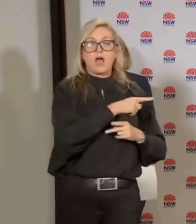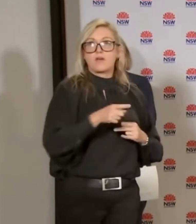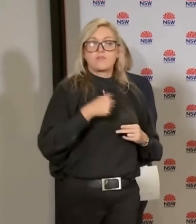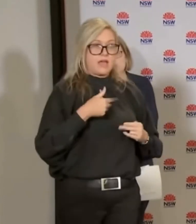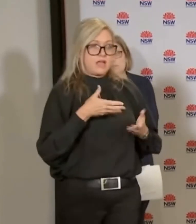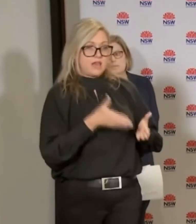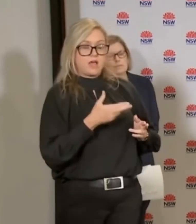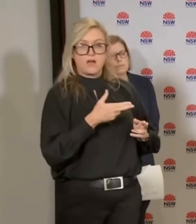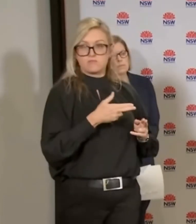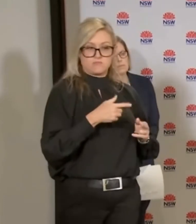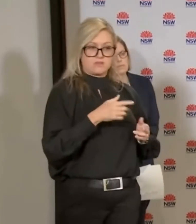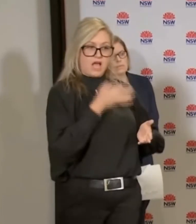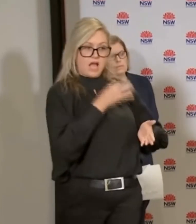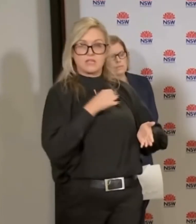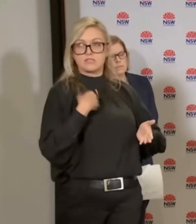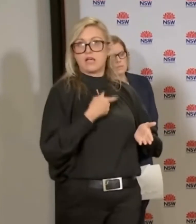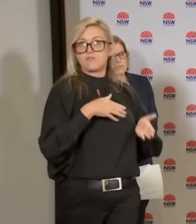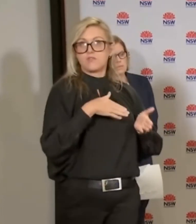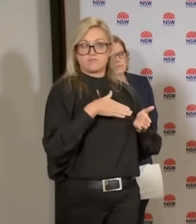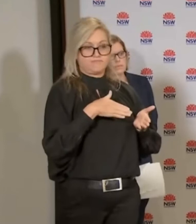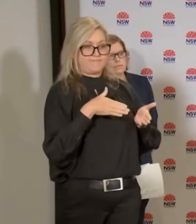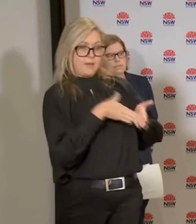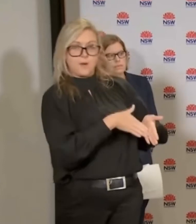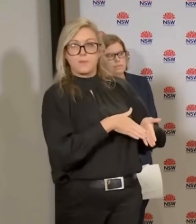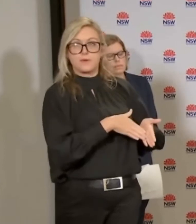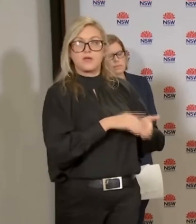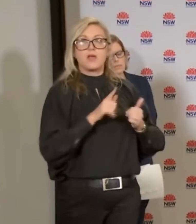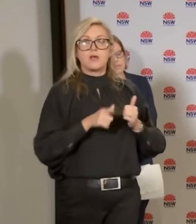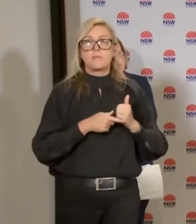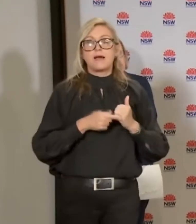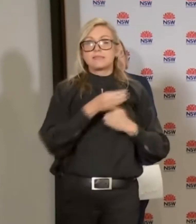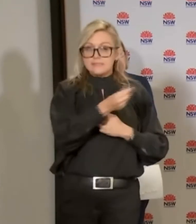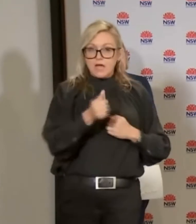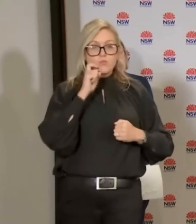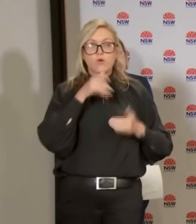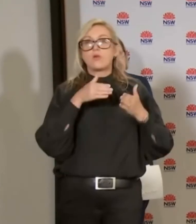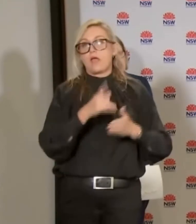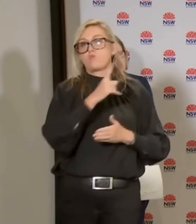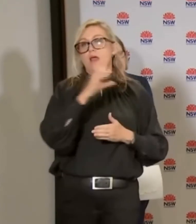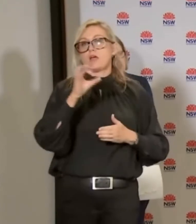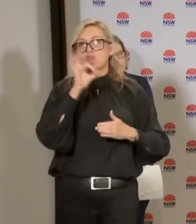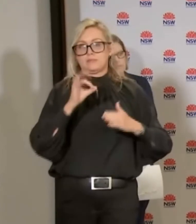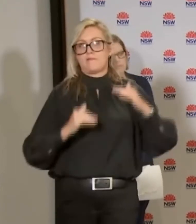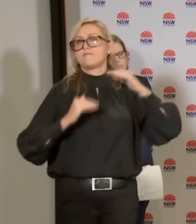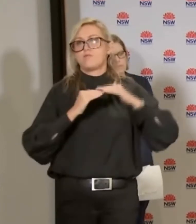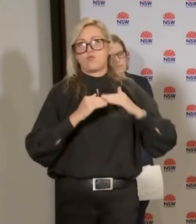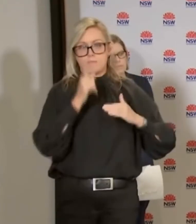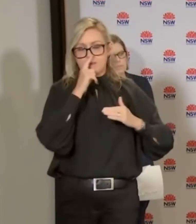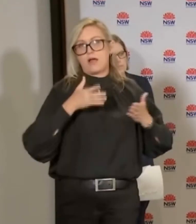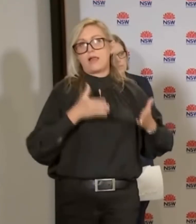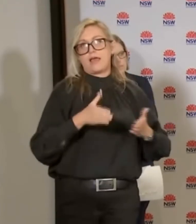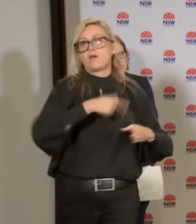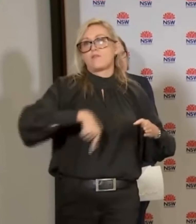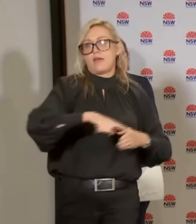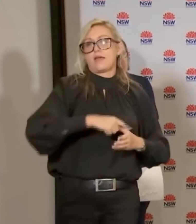exemptions. So for major events in theatres at the moment, there are those exemptions which allow 100%. We are looking at the policy generally as well, and we are